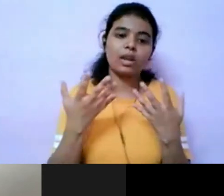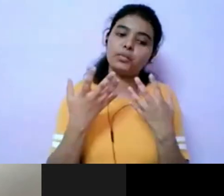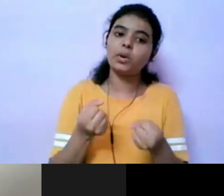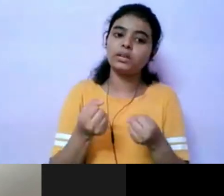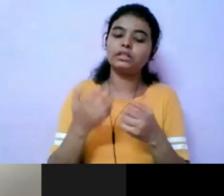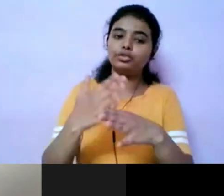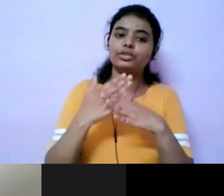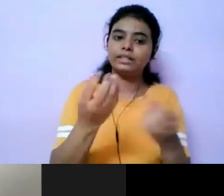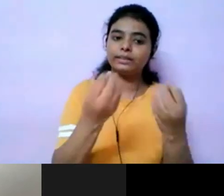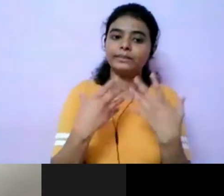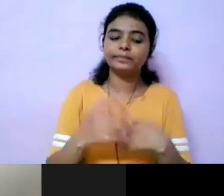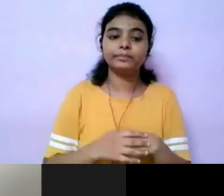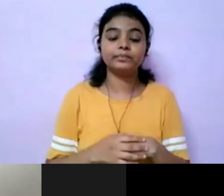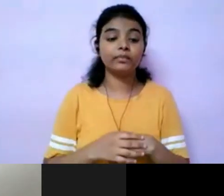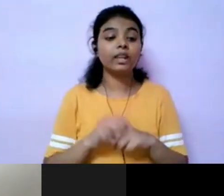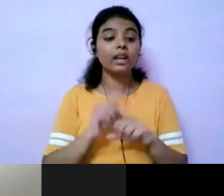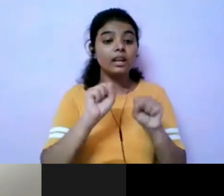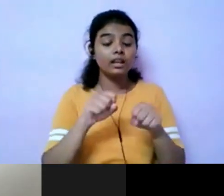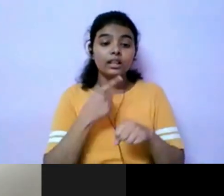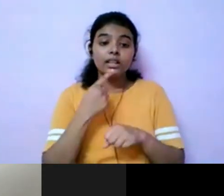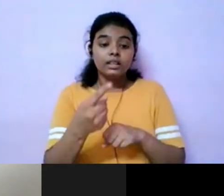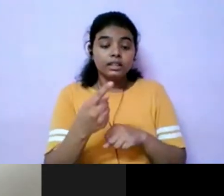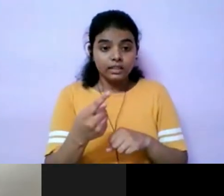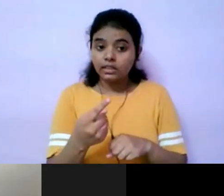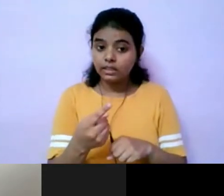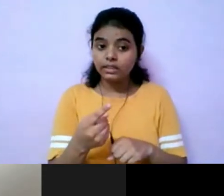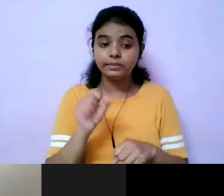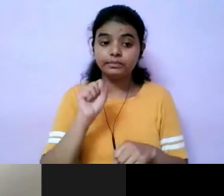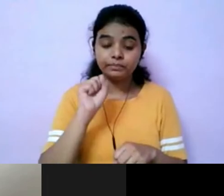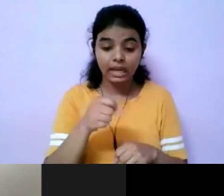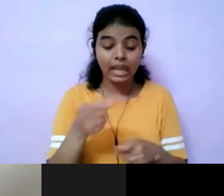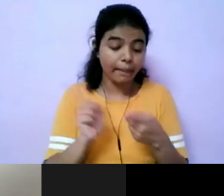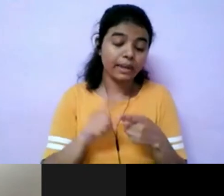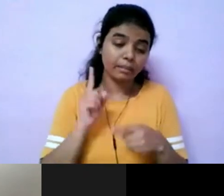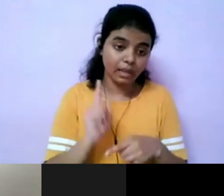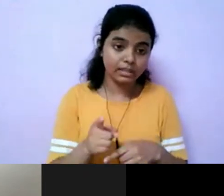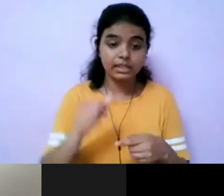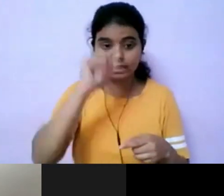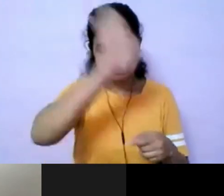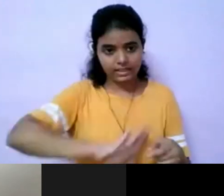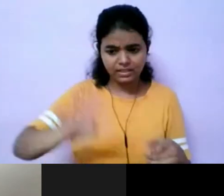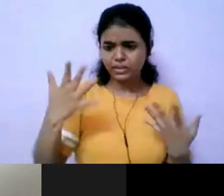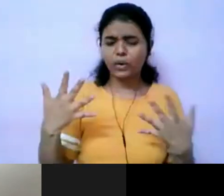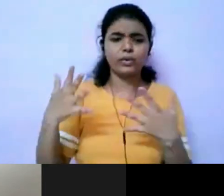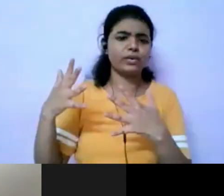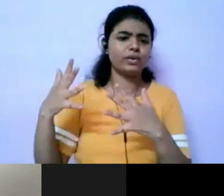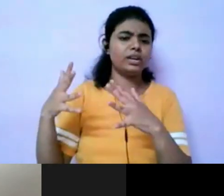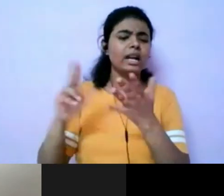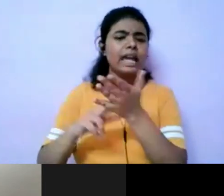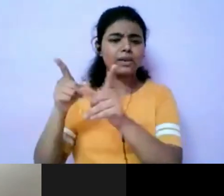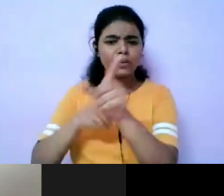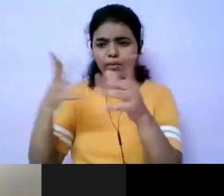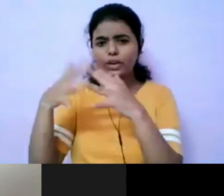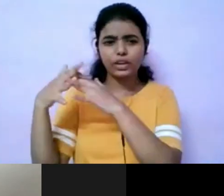great. You know, one thing that I think really does have to happen in India, in New York,